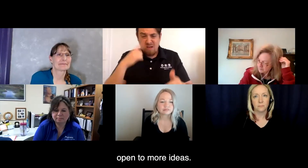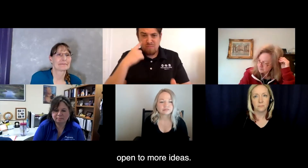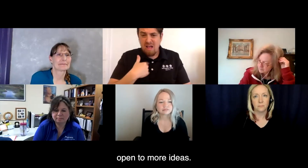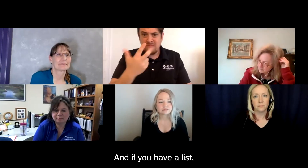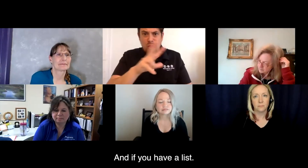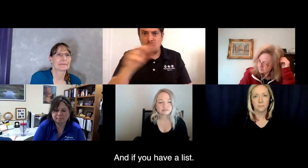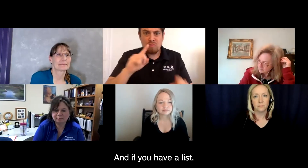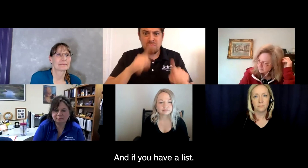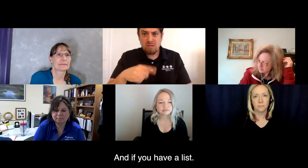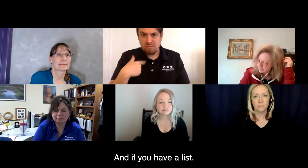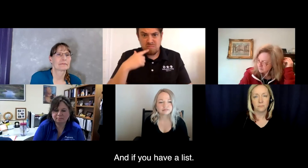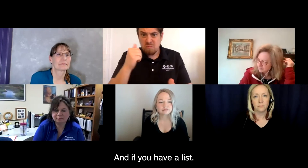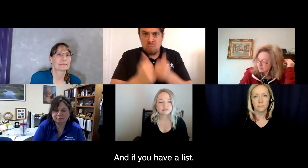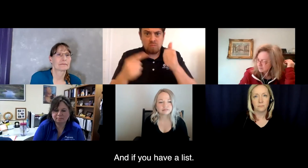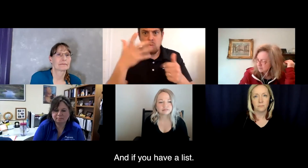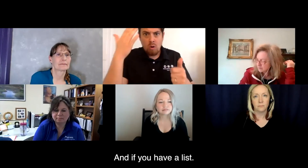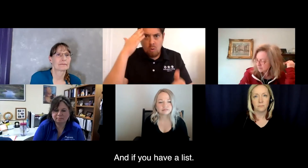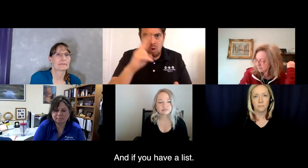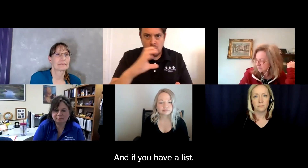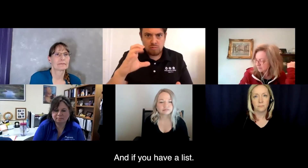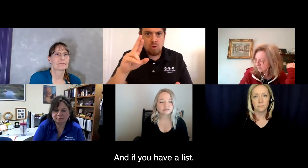ideas. And if you have a list,